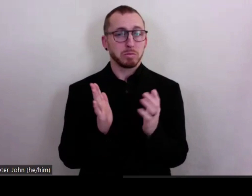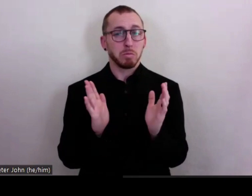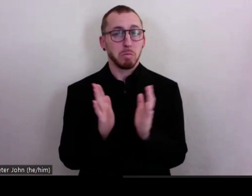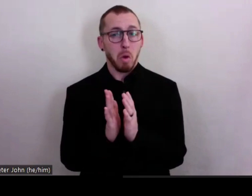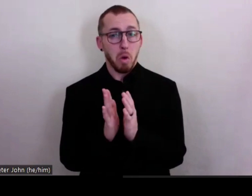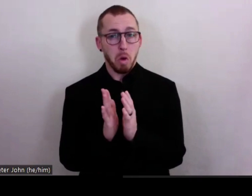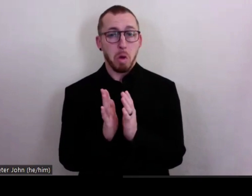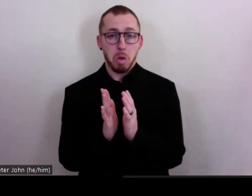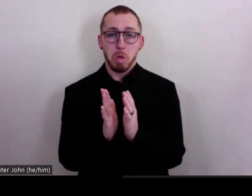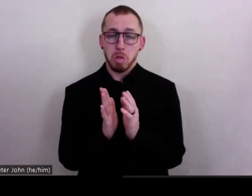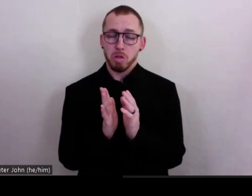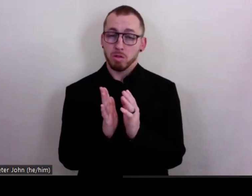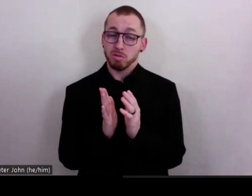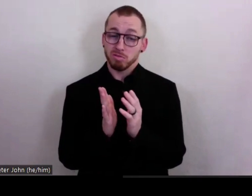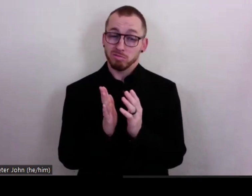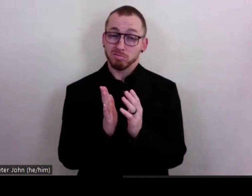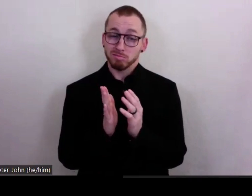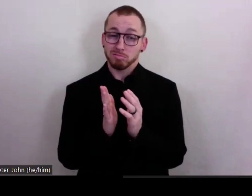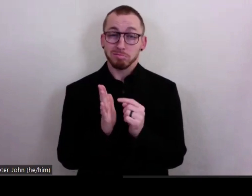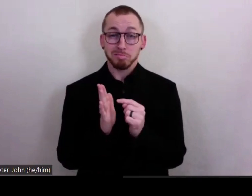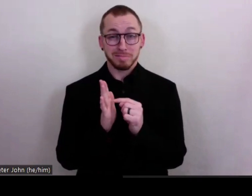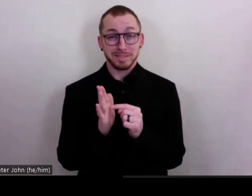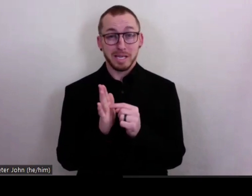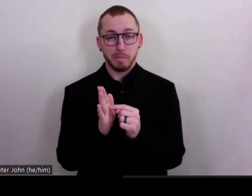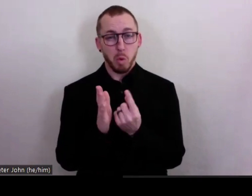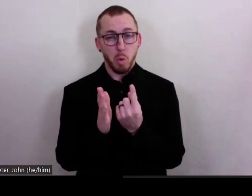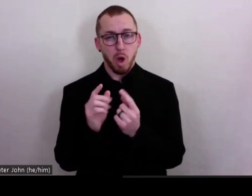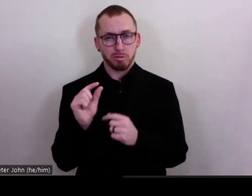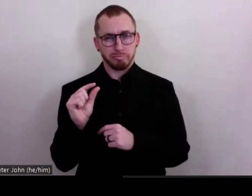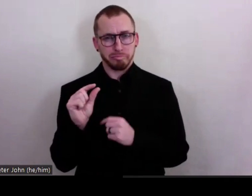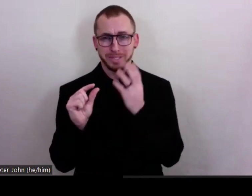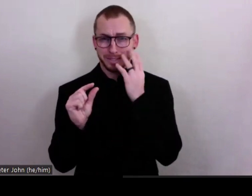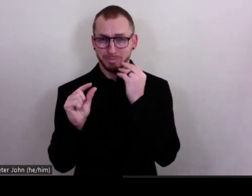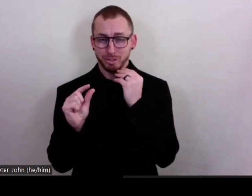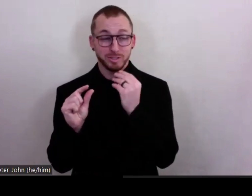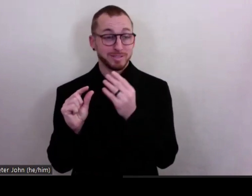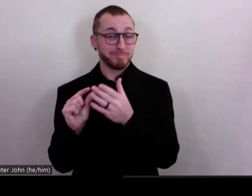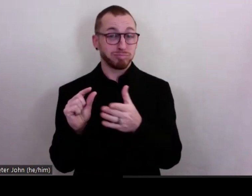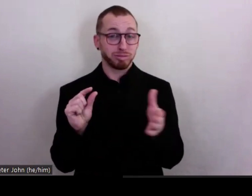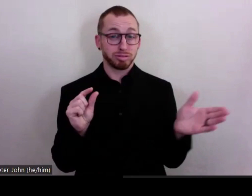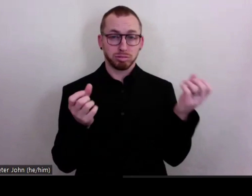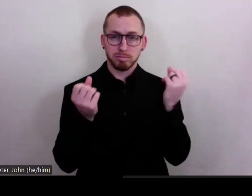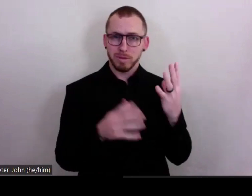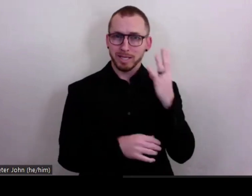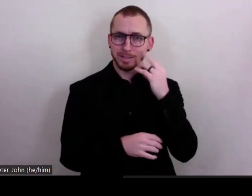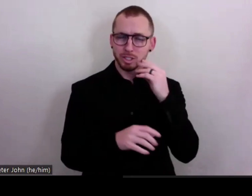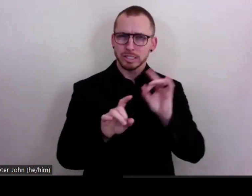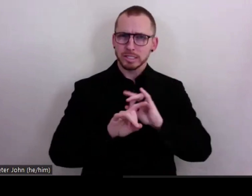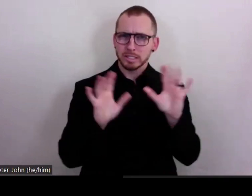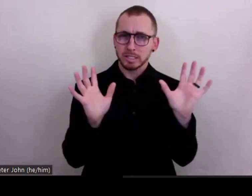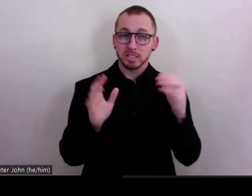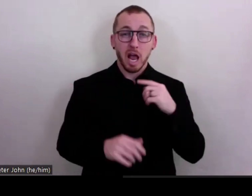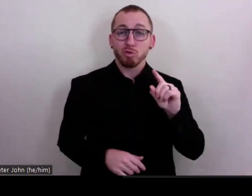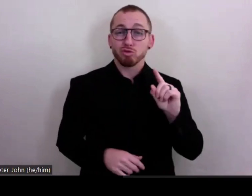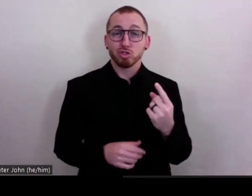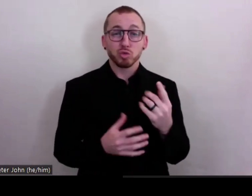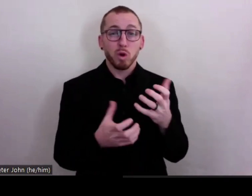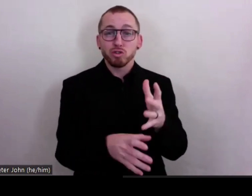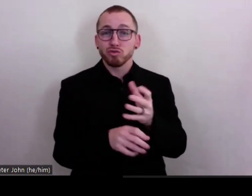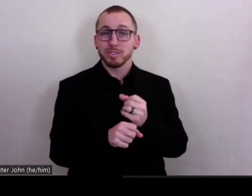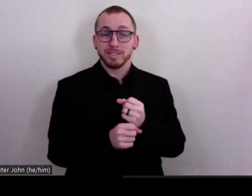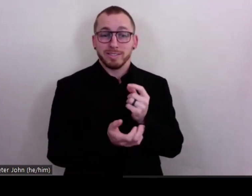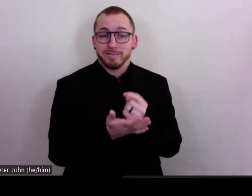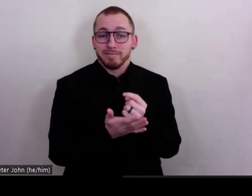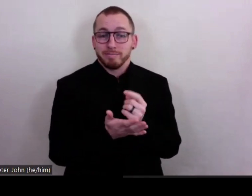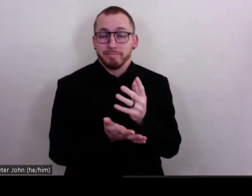many traumatic things that I went through just trying to receive mental health care. That's all I was trying to do. And so